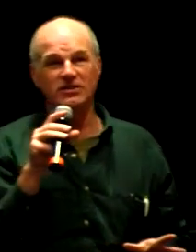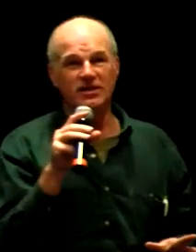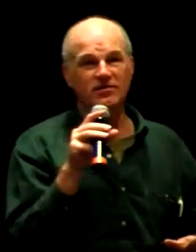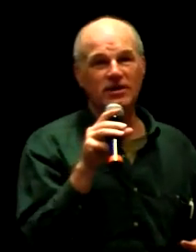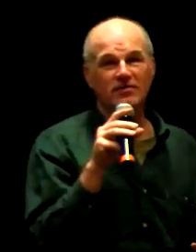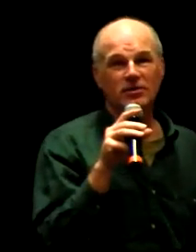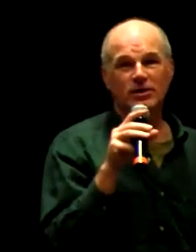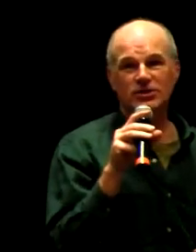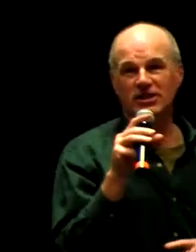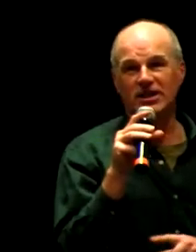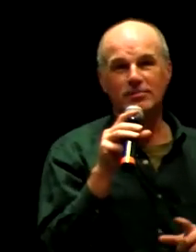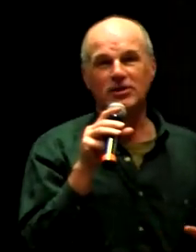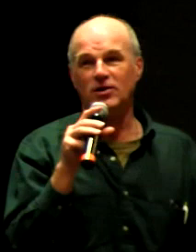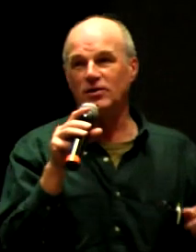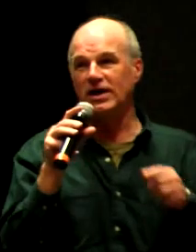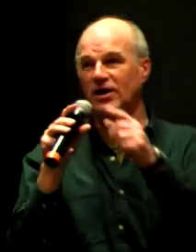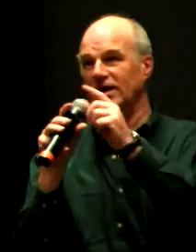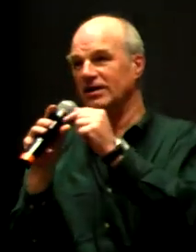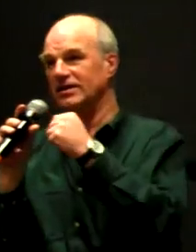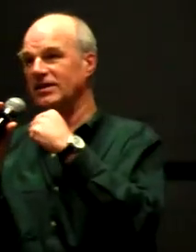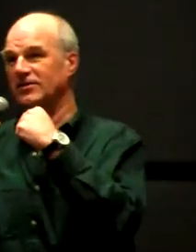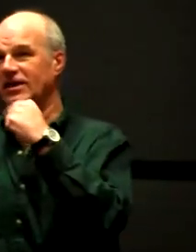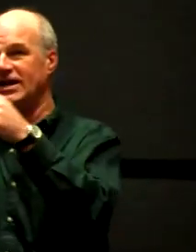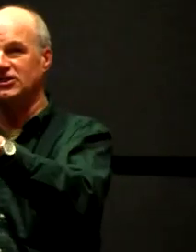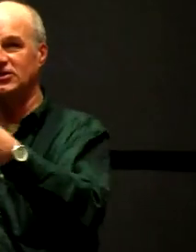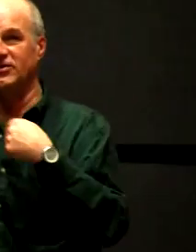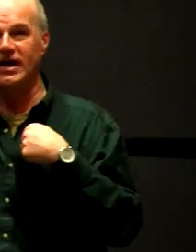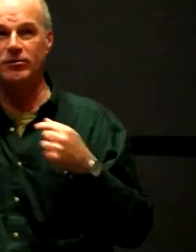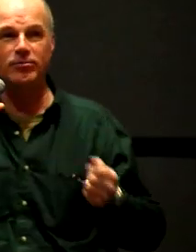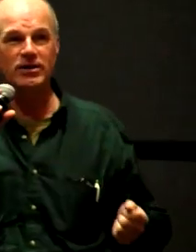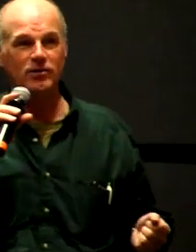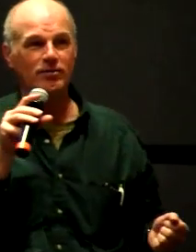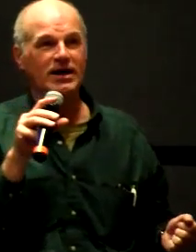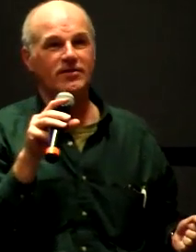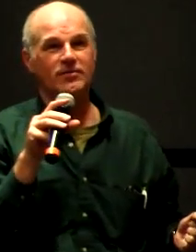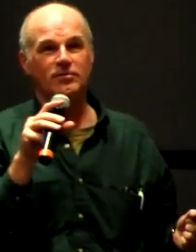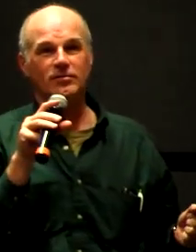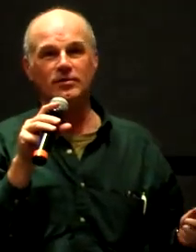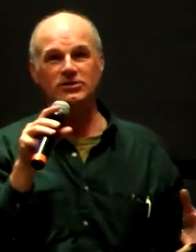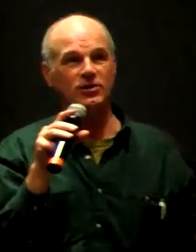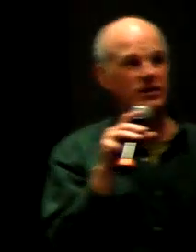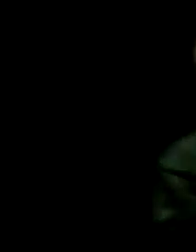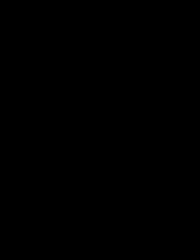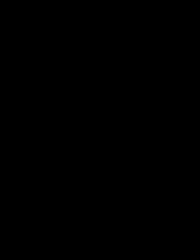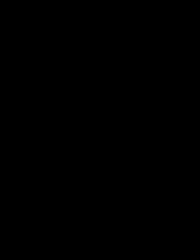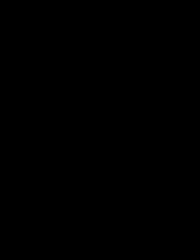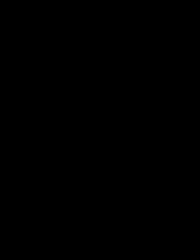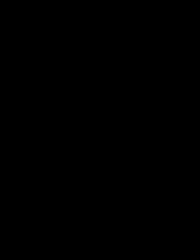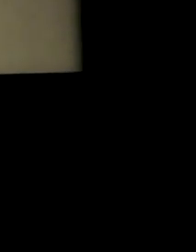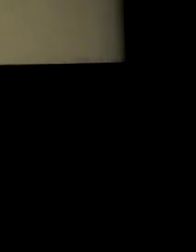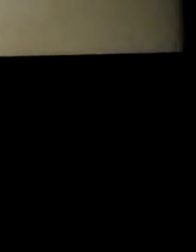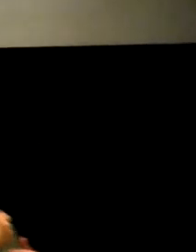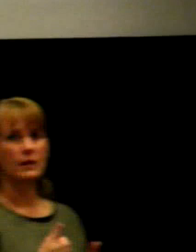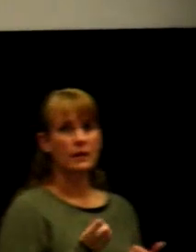and answer. If you have a question, let me know. Either Angela or I will bring you a microphone. Who has a question?